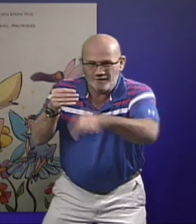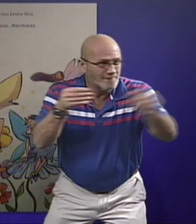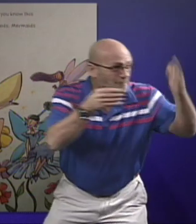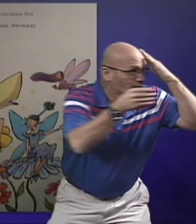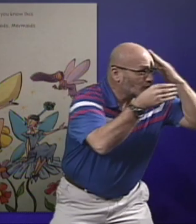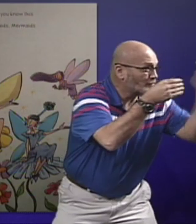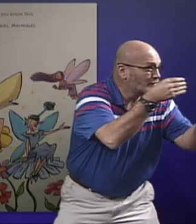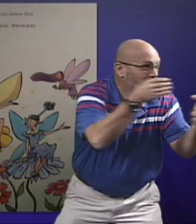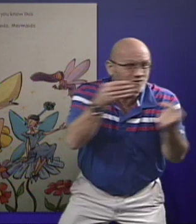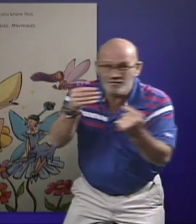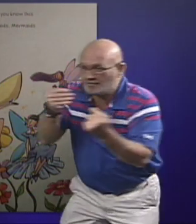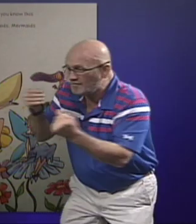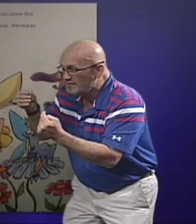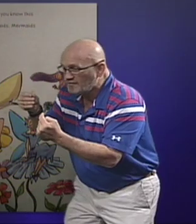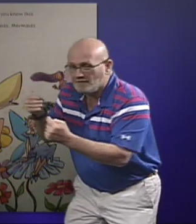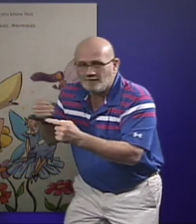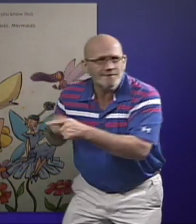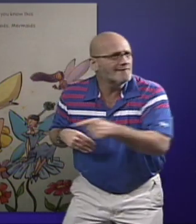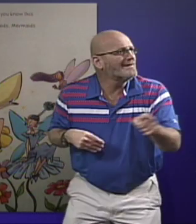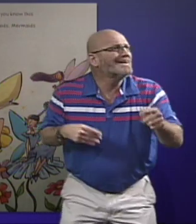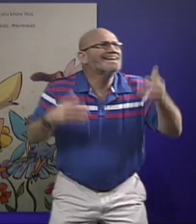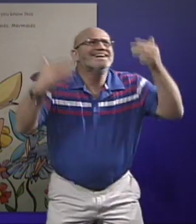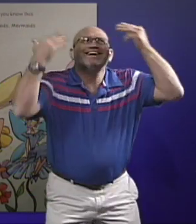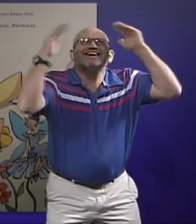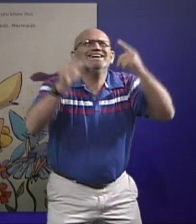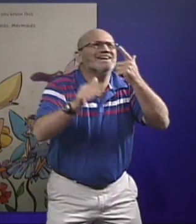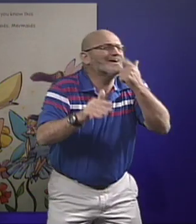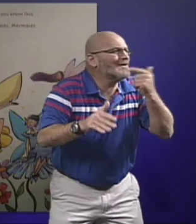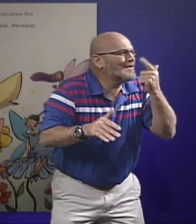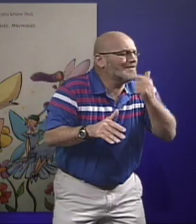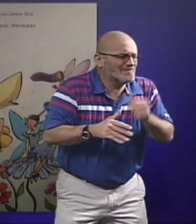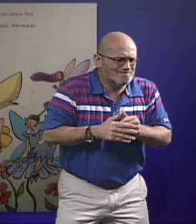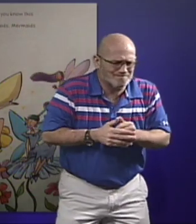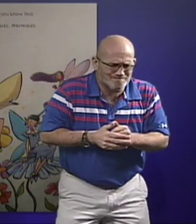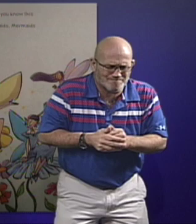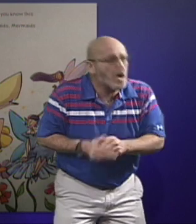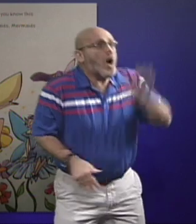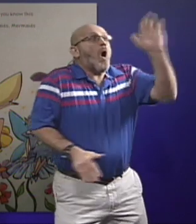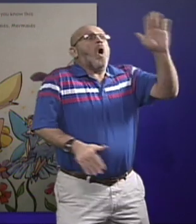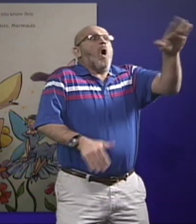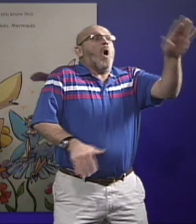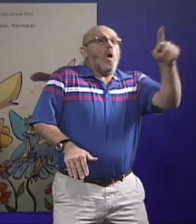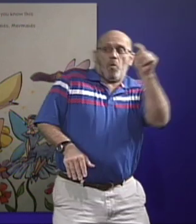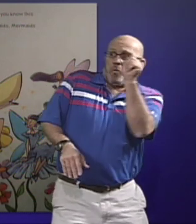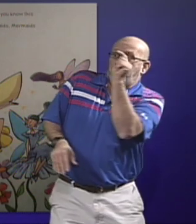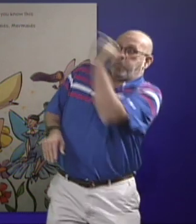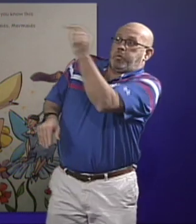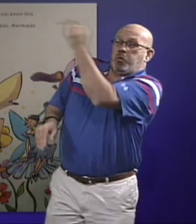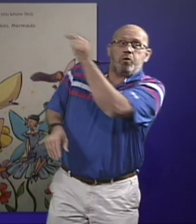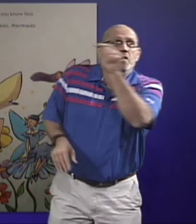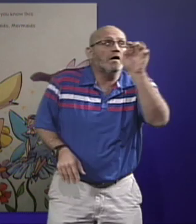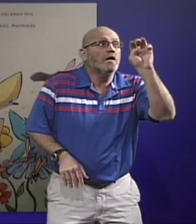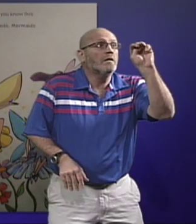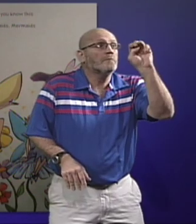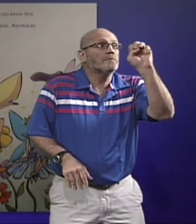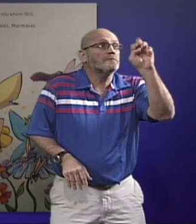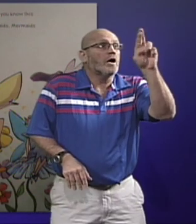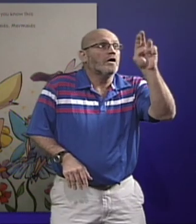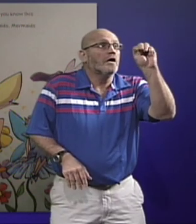The Tooth Fairy went to see the flower fairies. Do you know who this tooth-stealing mouse? Asked the